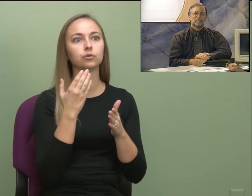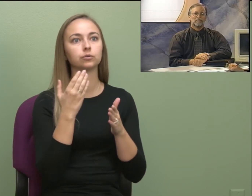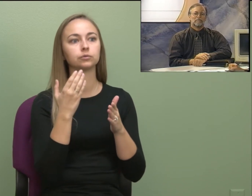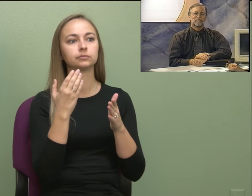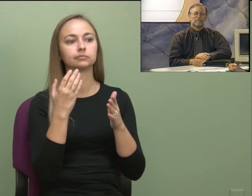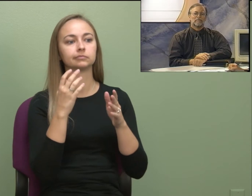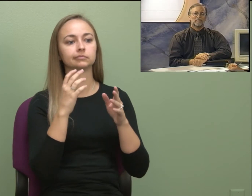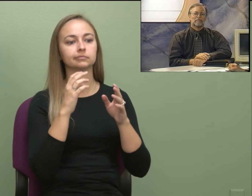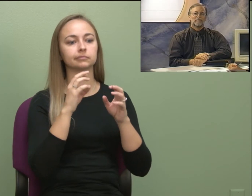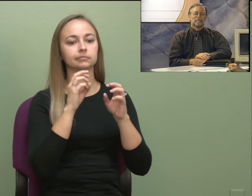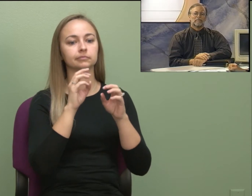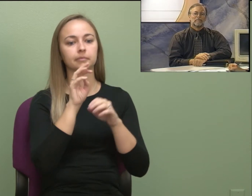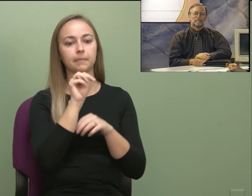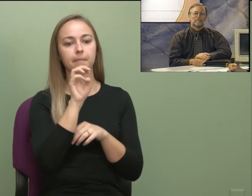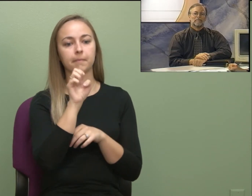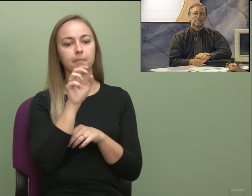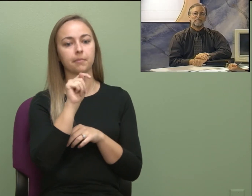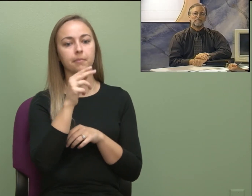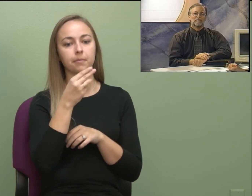staff.